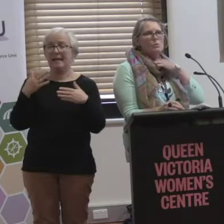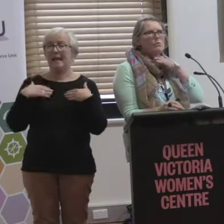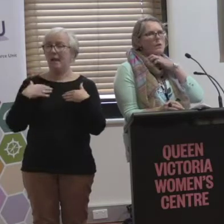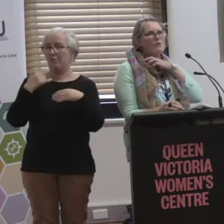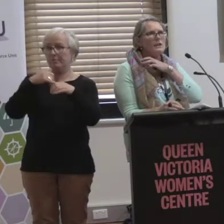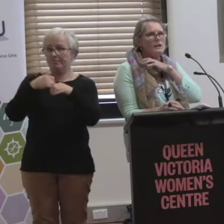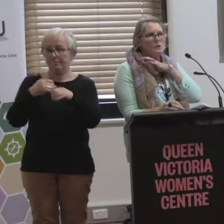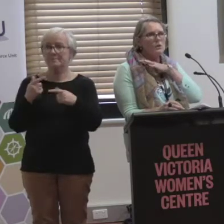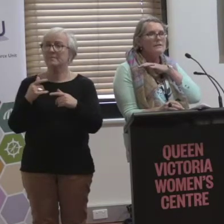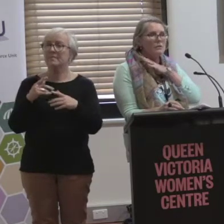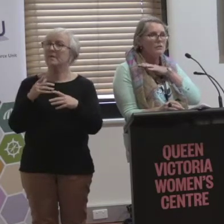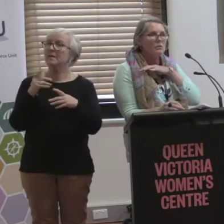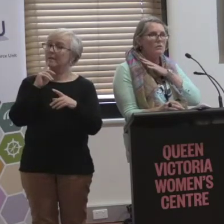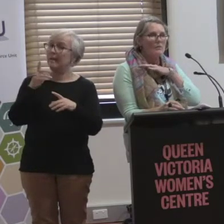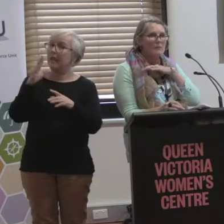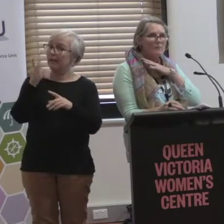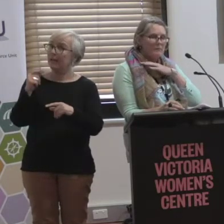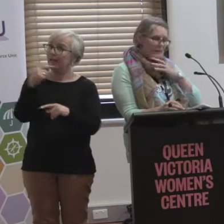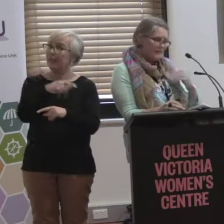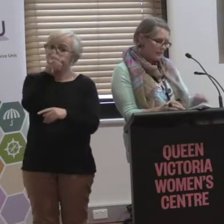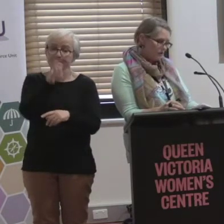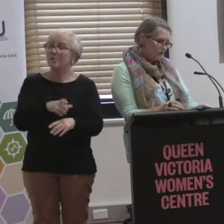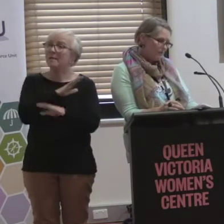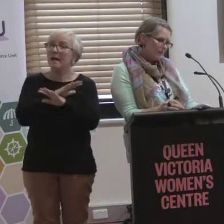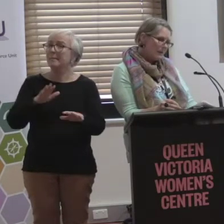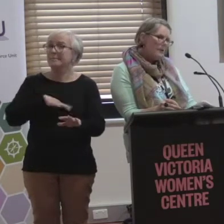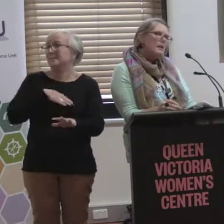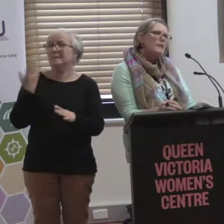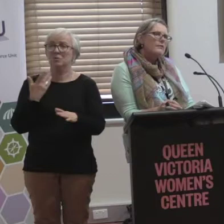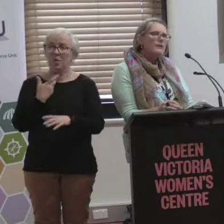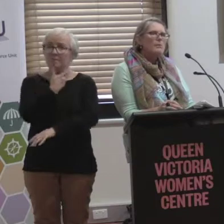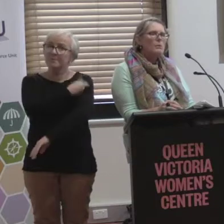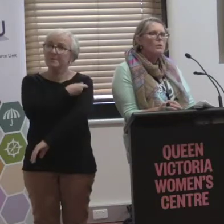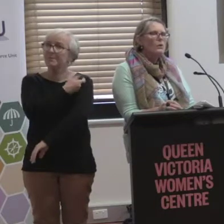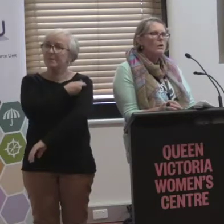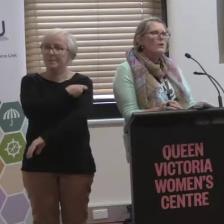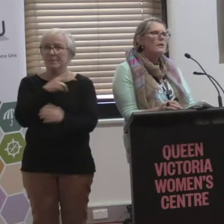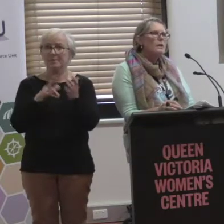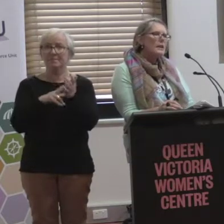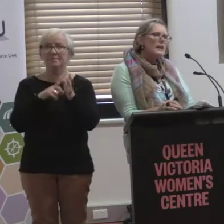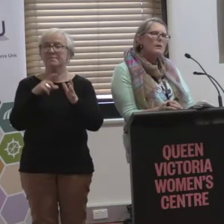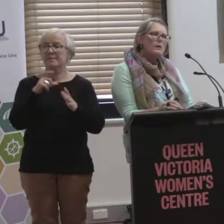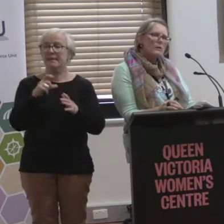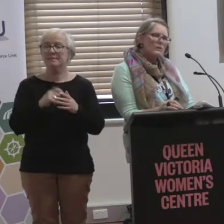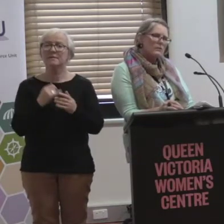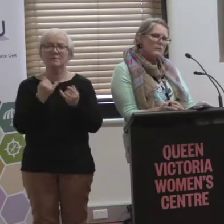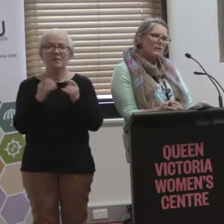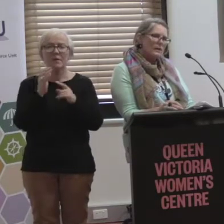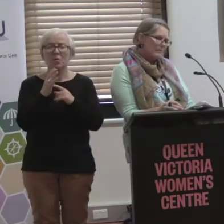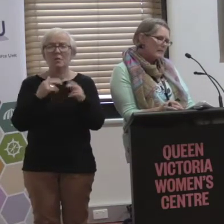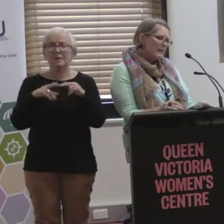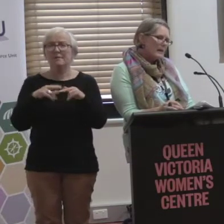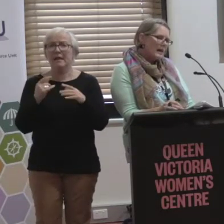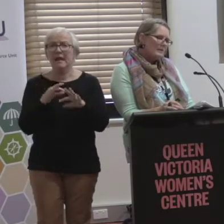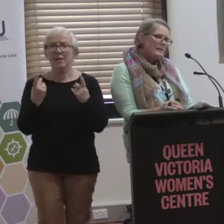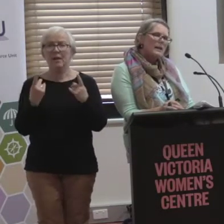individual would agree or consent to vaccinations. It's very important, though, that anyone that wants